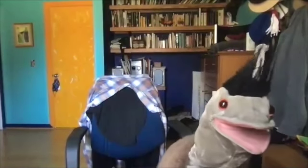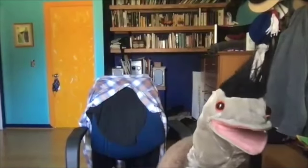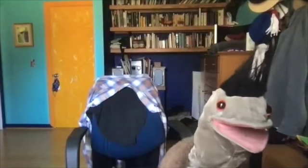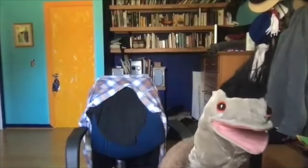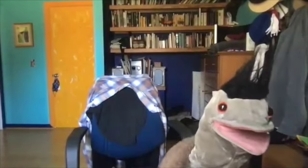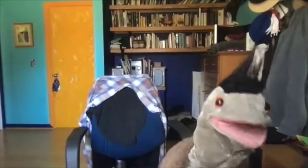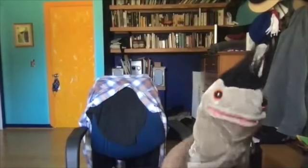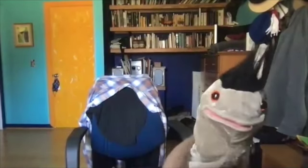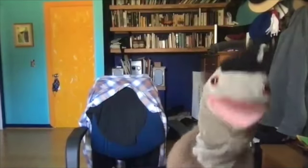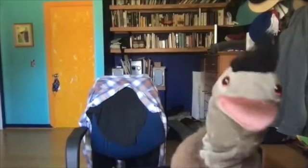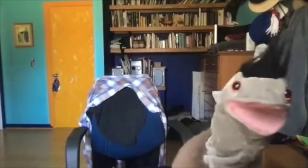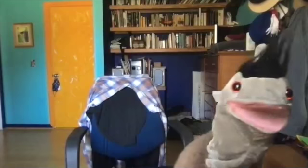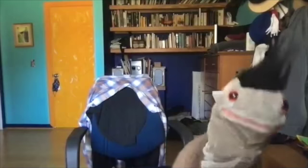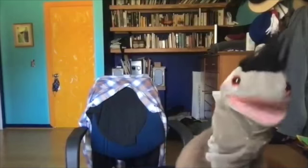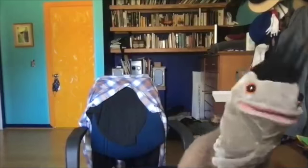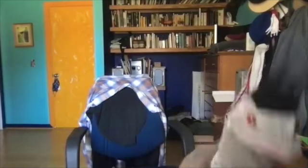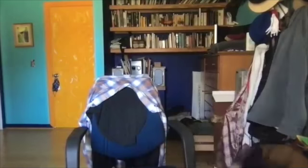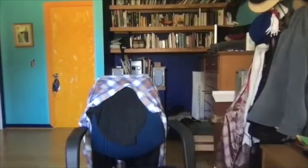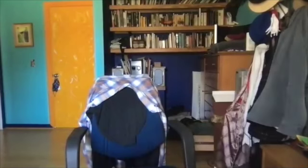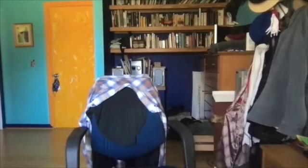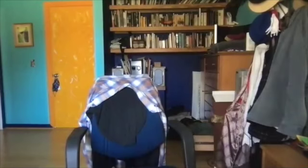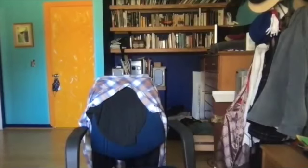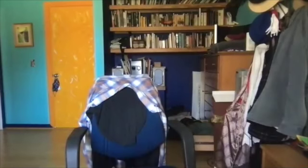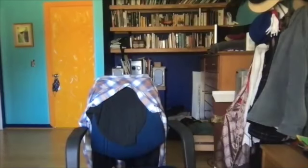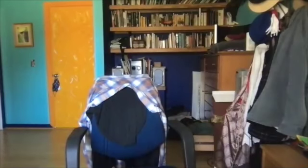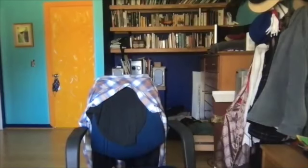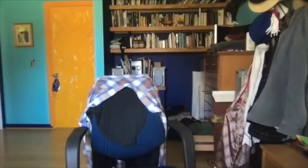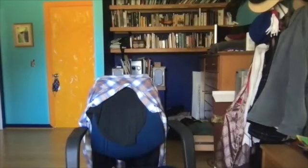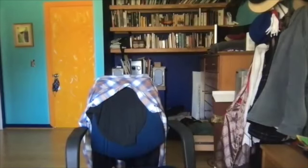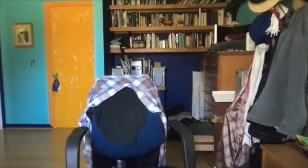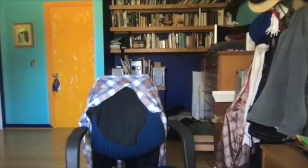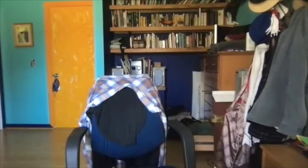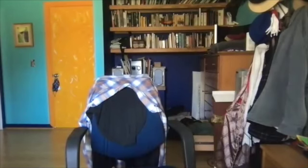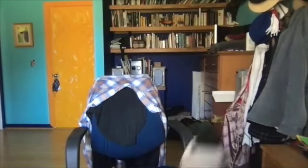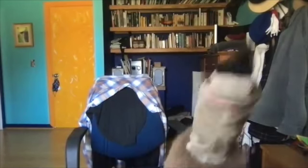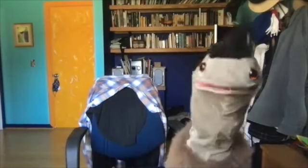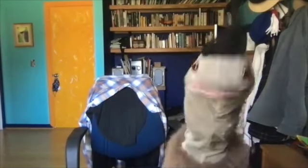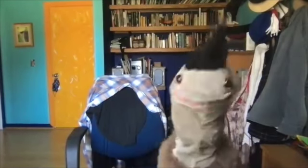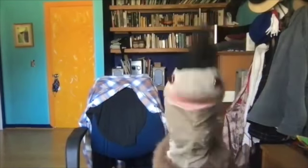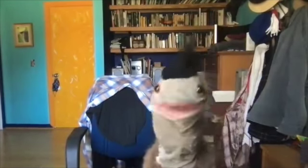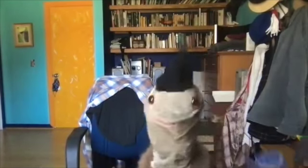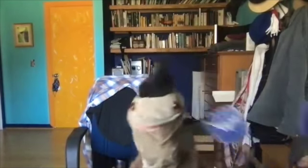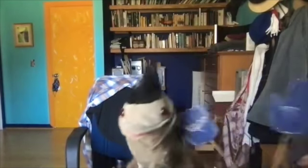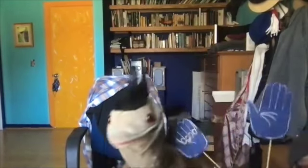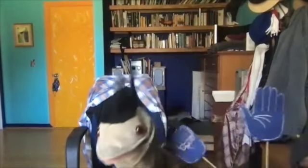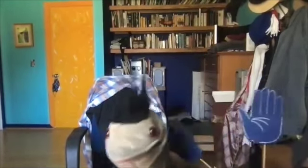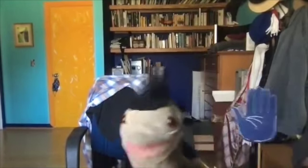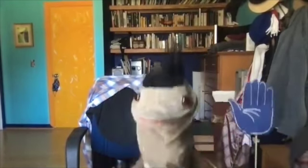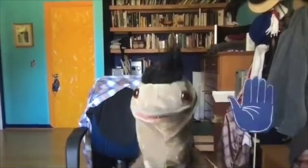sign goodbye. Give me 1 second. Oh, let me get my hands here. All right. So you